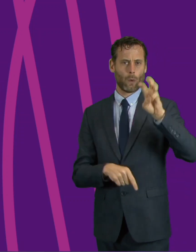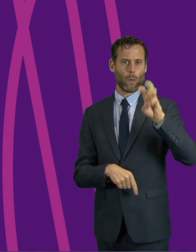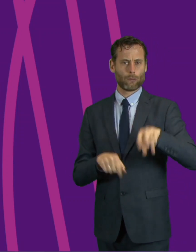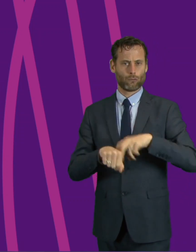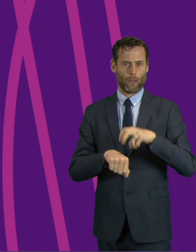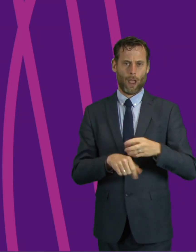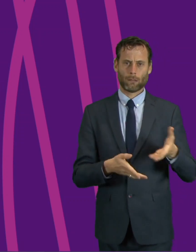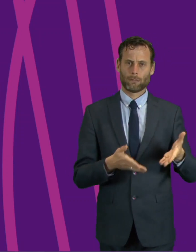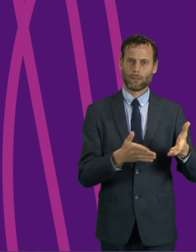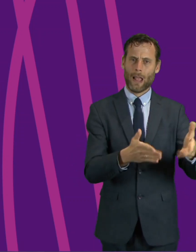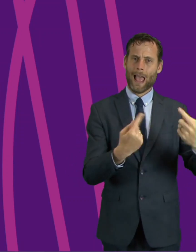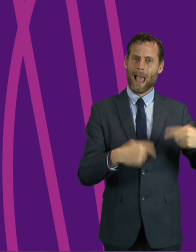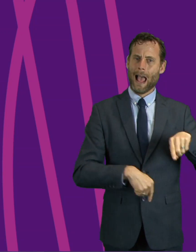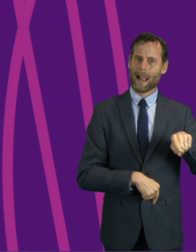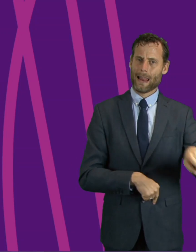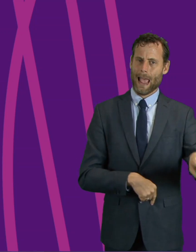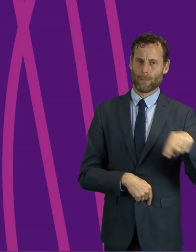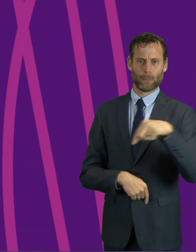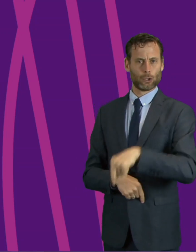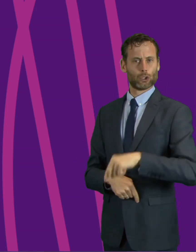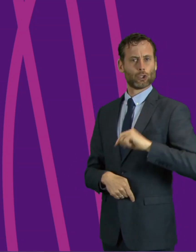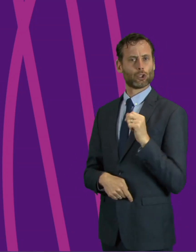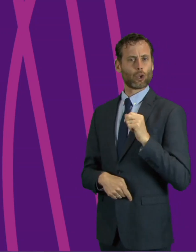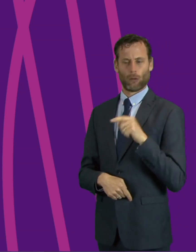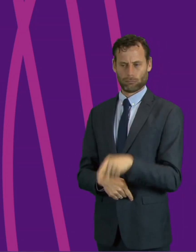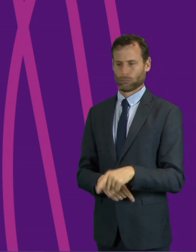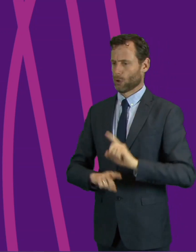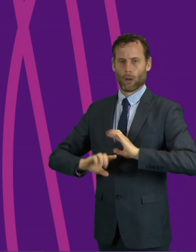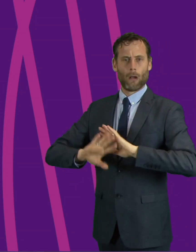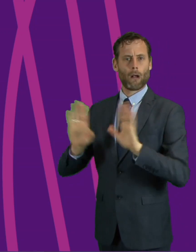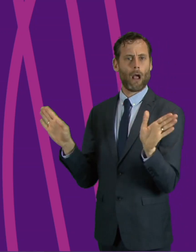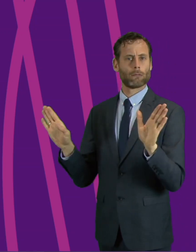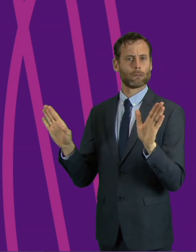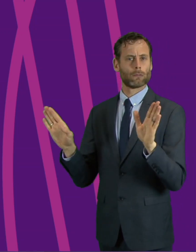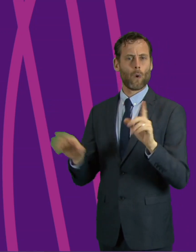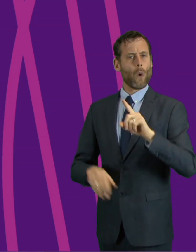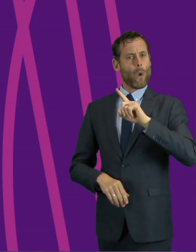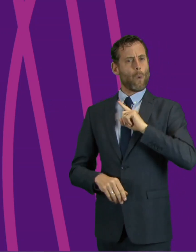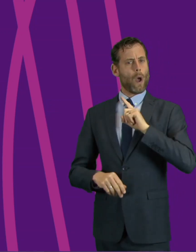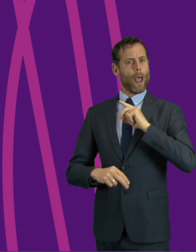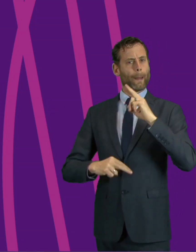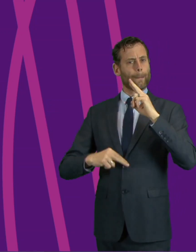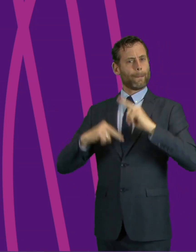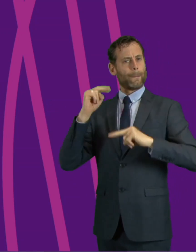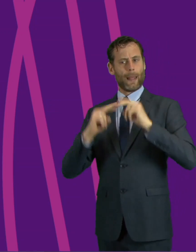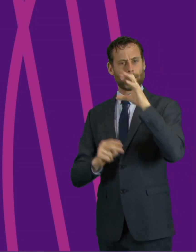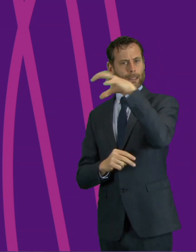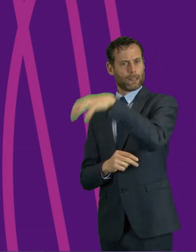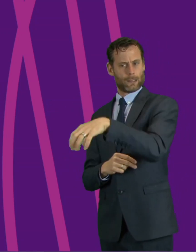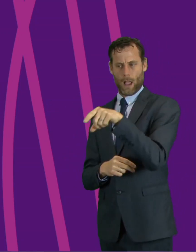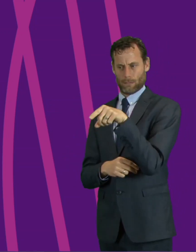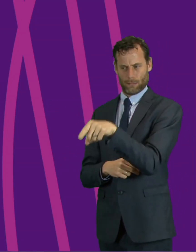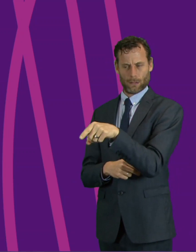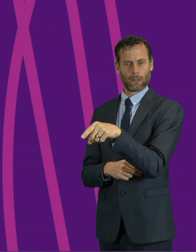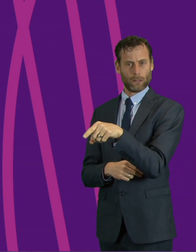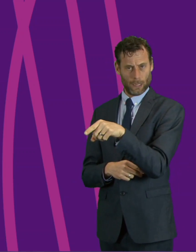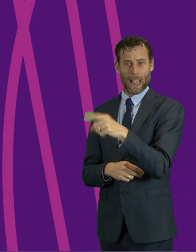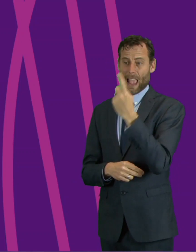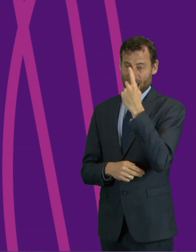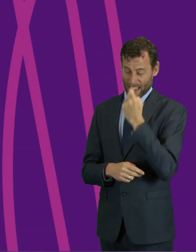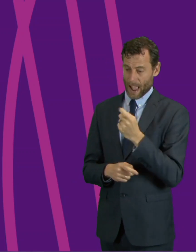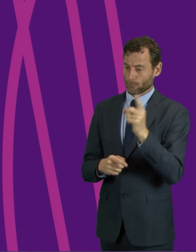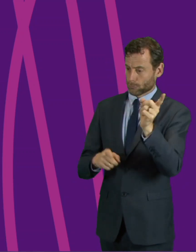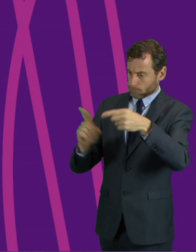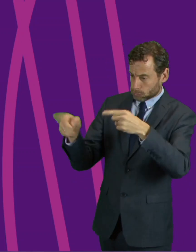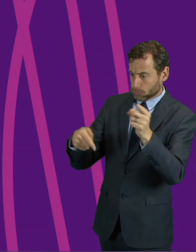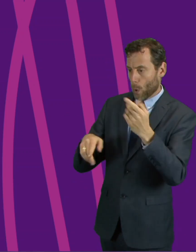safely, but not here. If a building site in Carlisle can keep going, but operating safely, still in lockdown, without